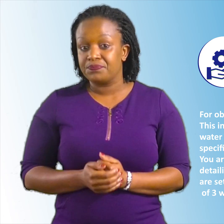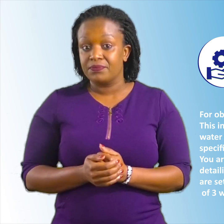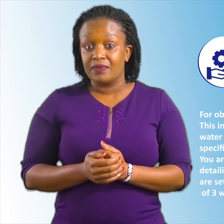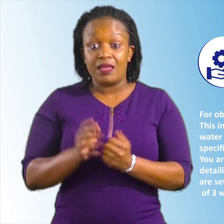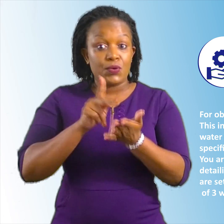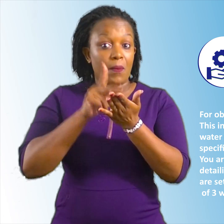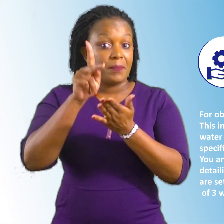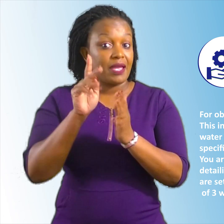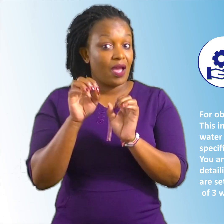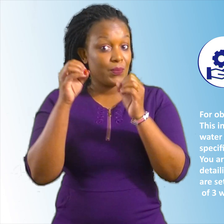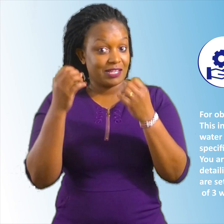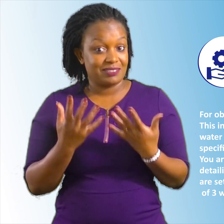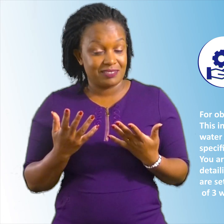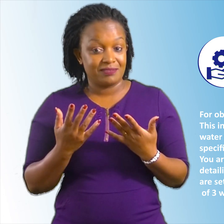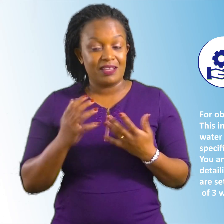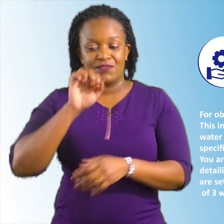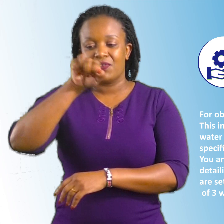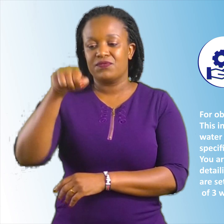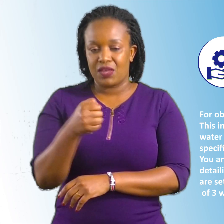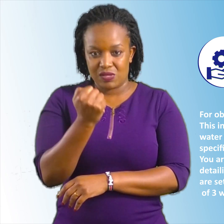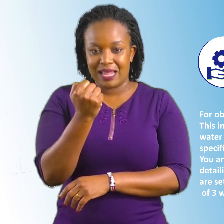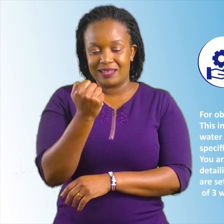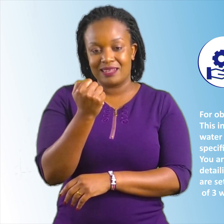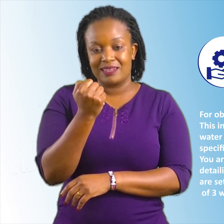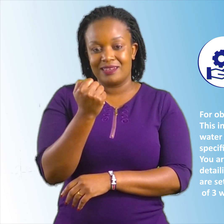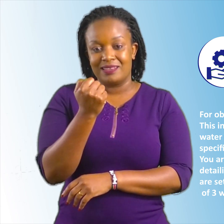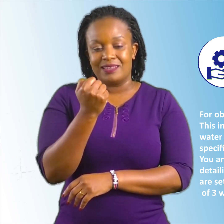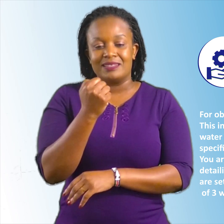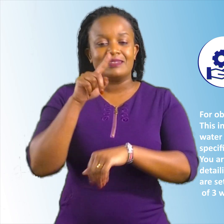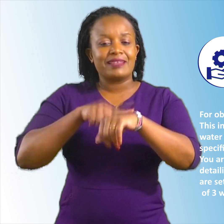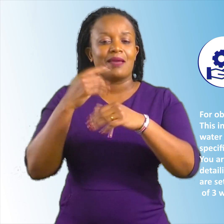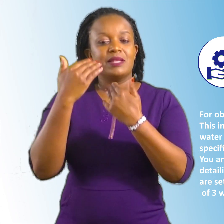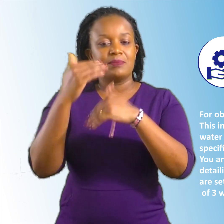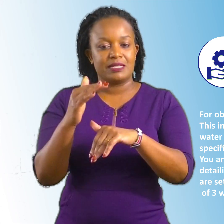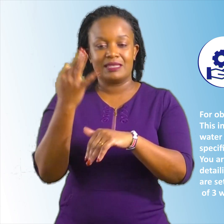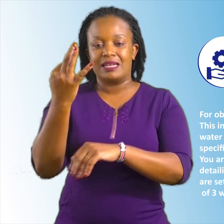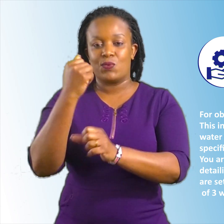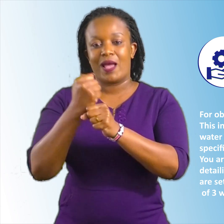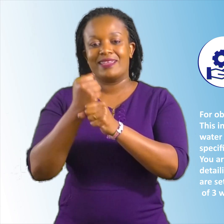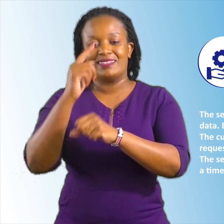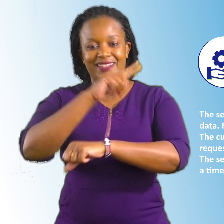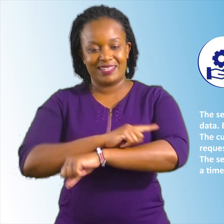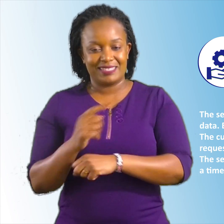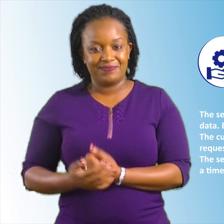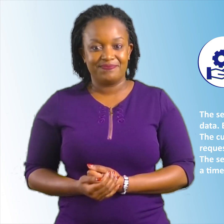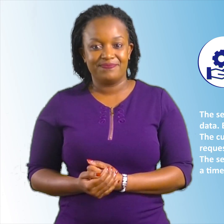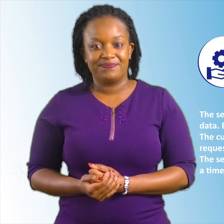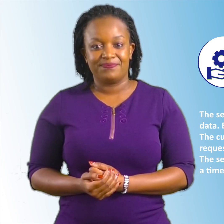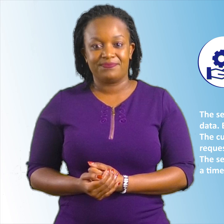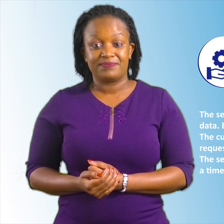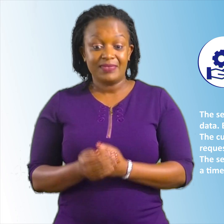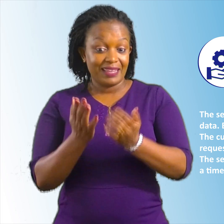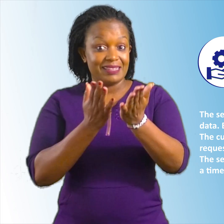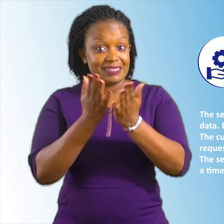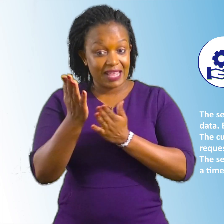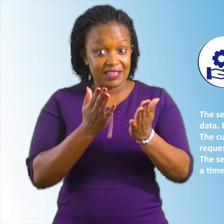The charges for this service are 5,000 Kenya shillings with a timeline of 3 working days.